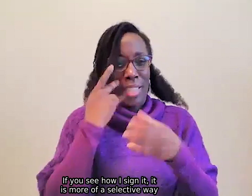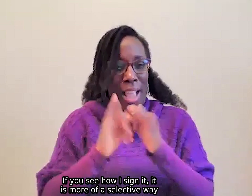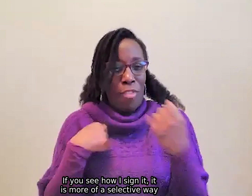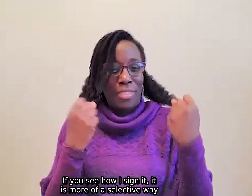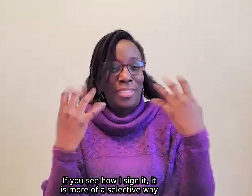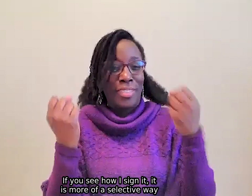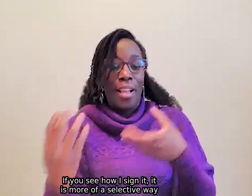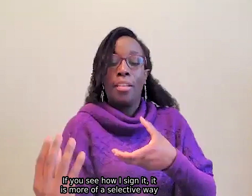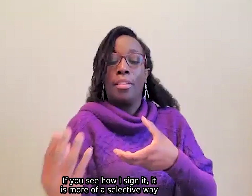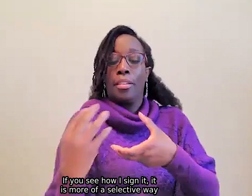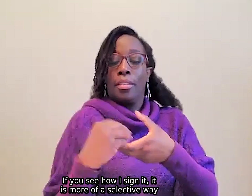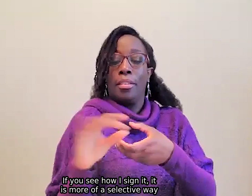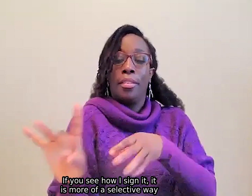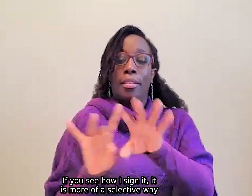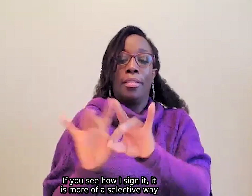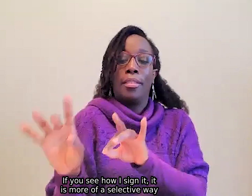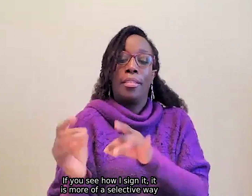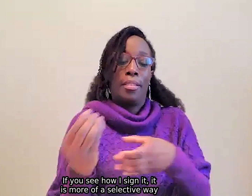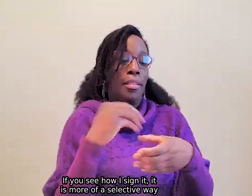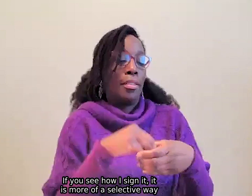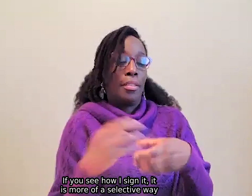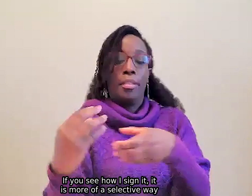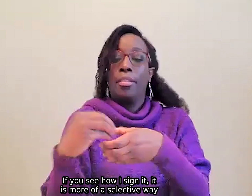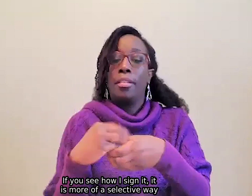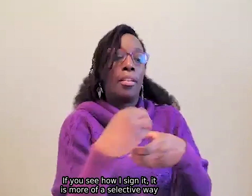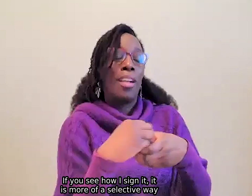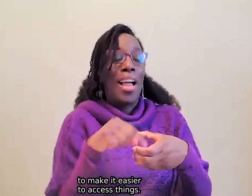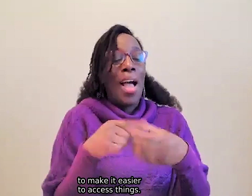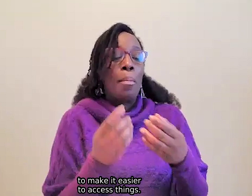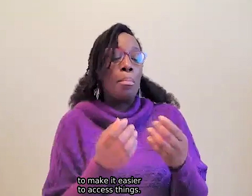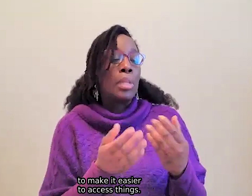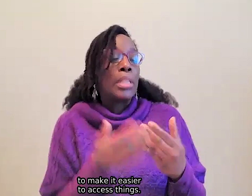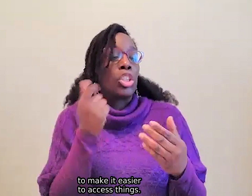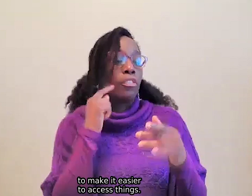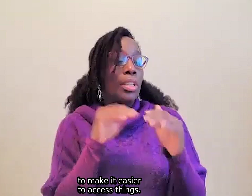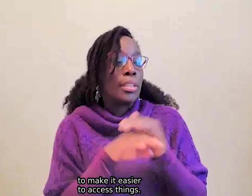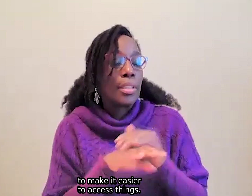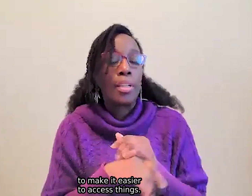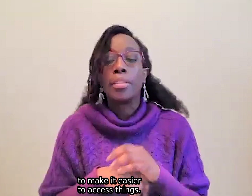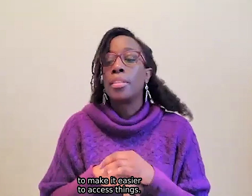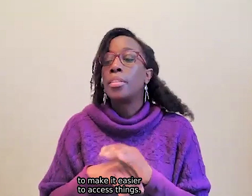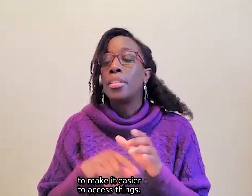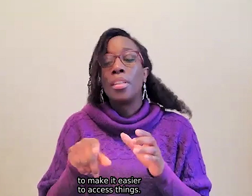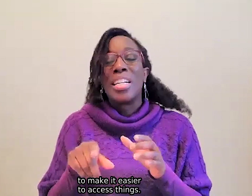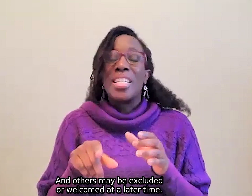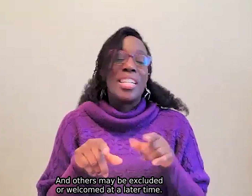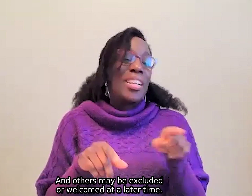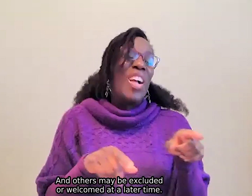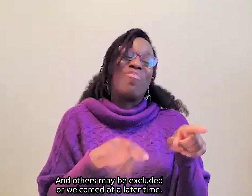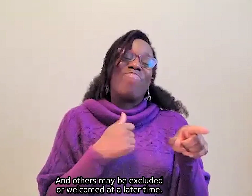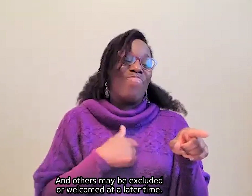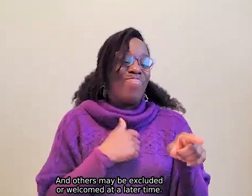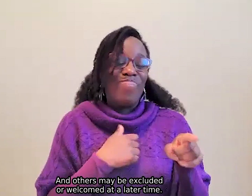included. If you see how I sign it, it is more of a selective way to make it easier to access things,